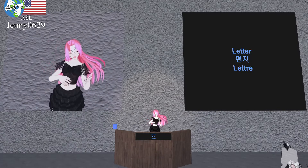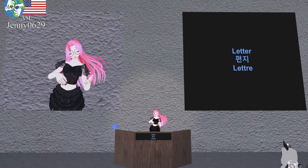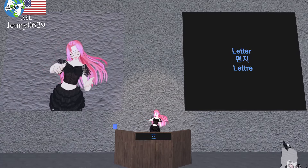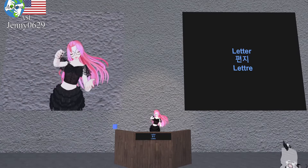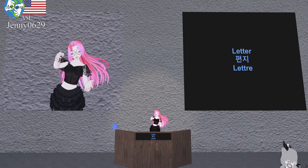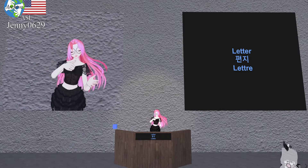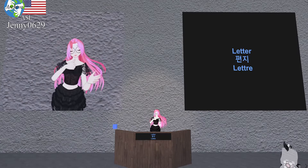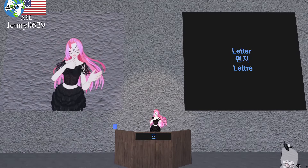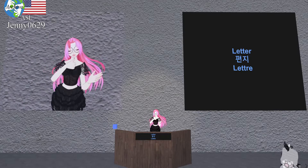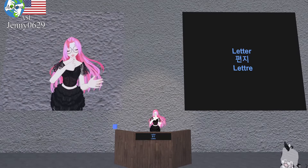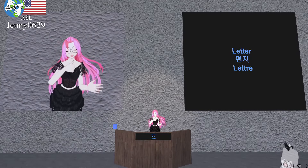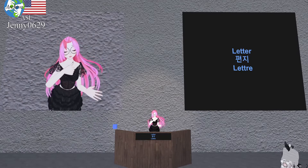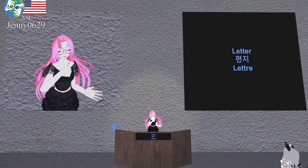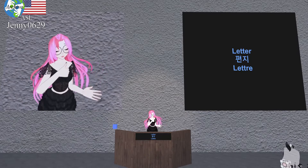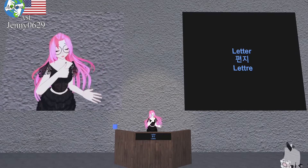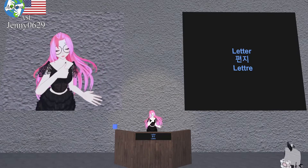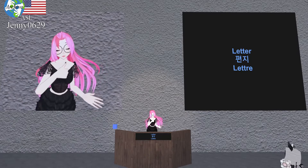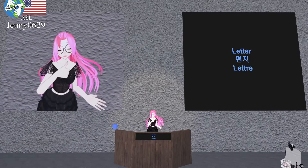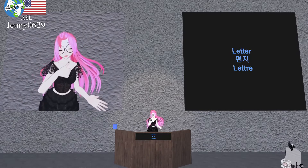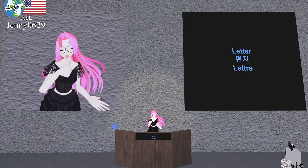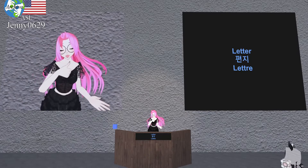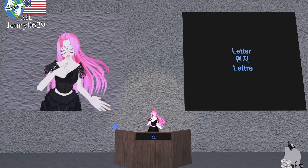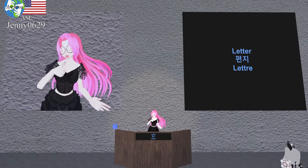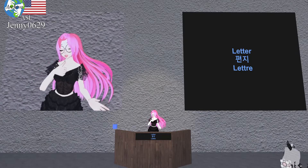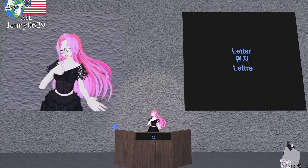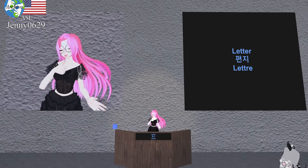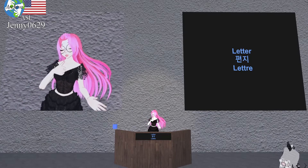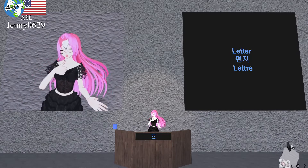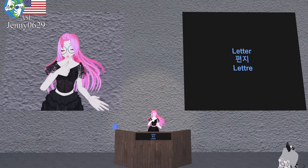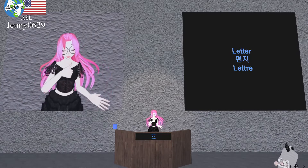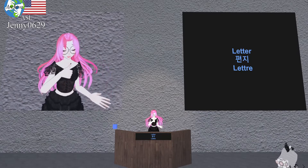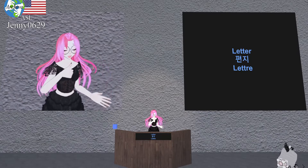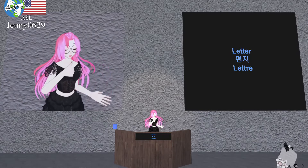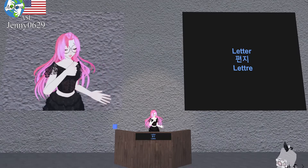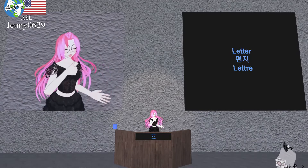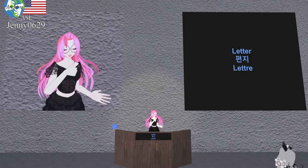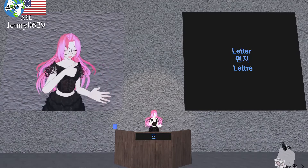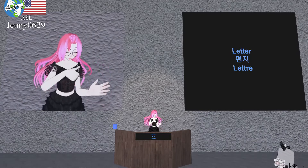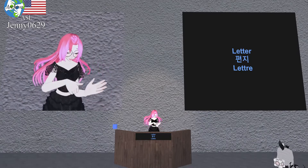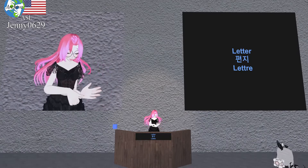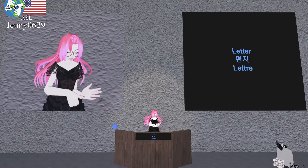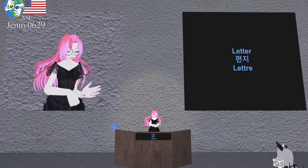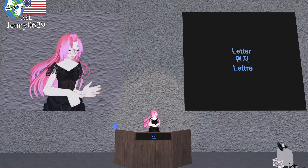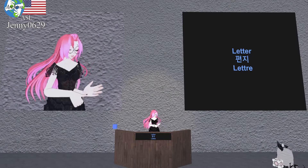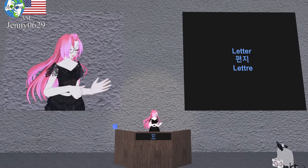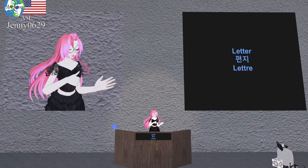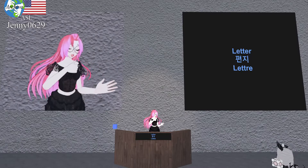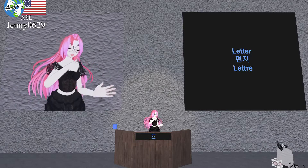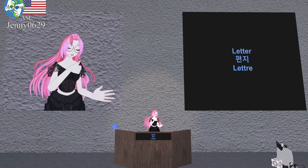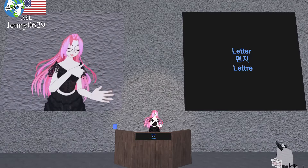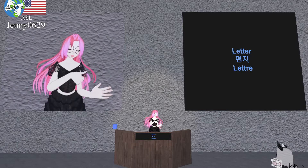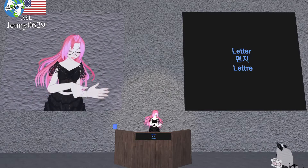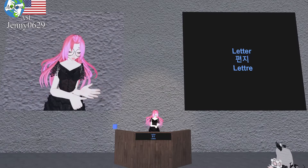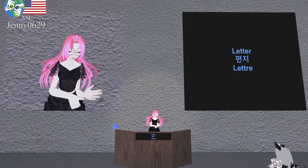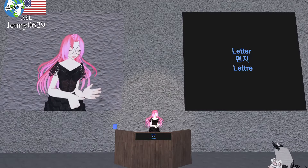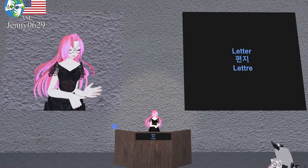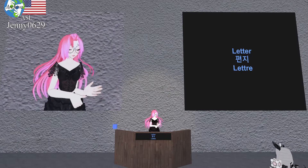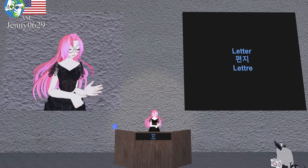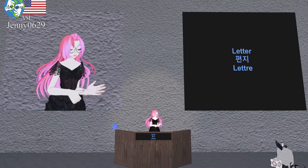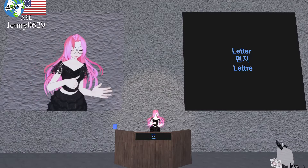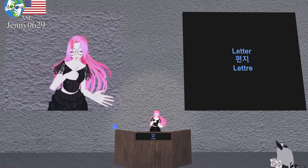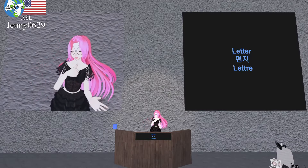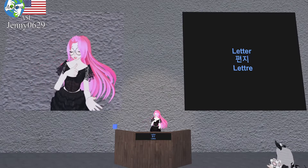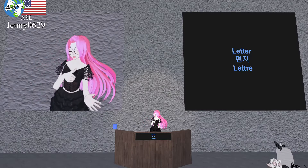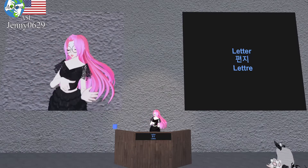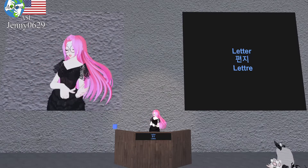Like a letter, like sending the post, you're gonna thumb on your lips because you're licking it, and then you put that stamp down. Like, you have to lick